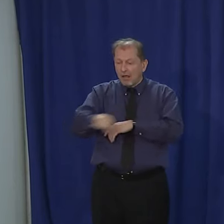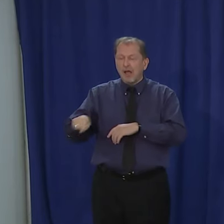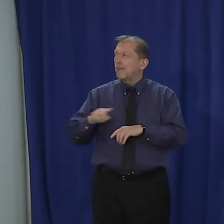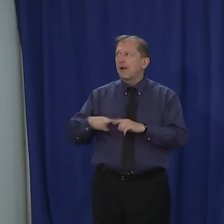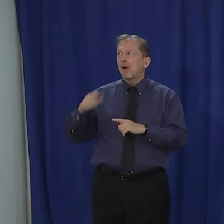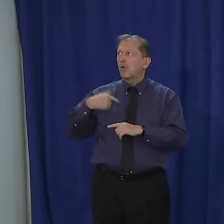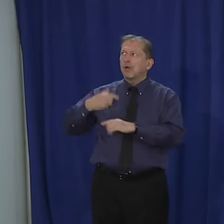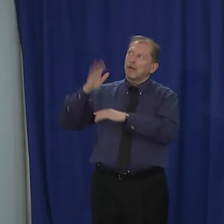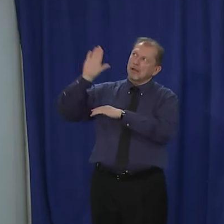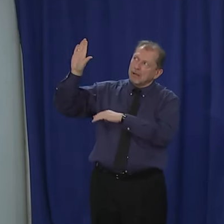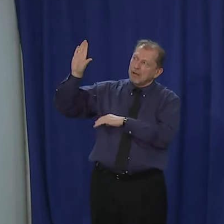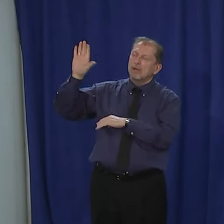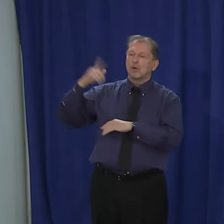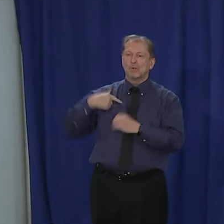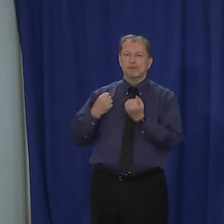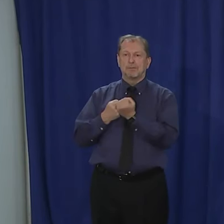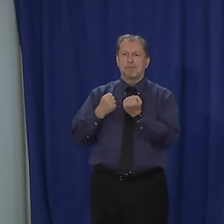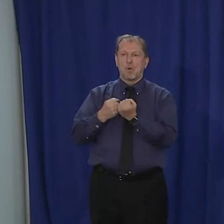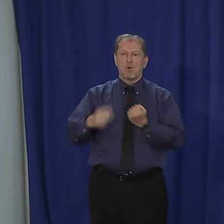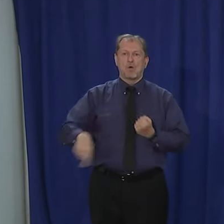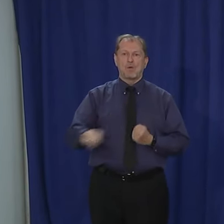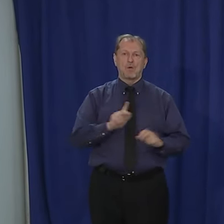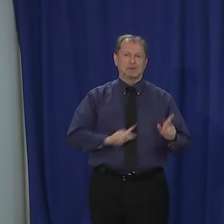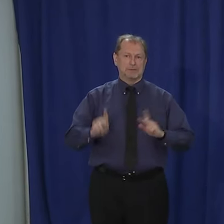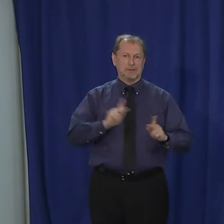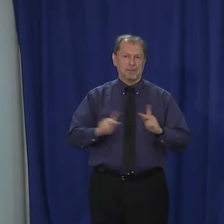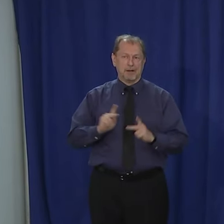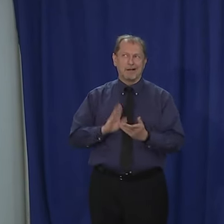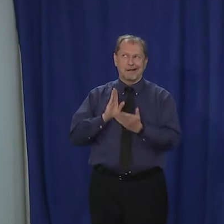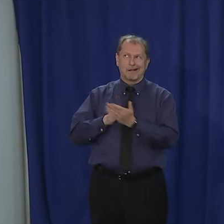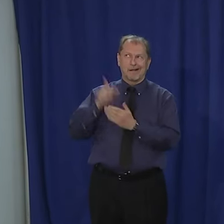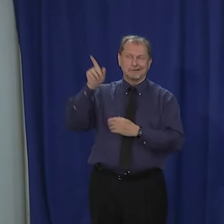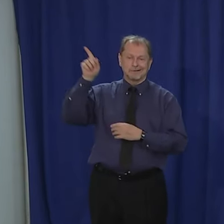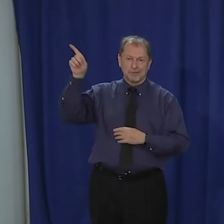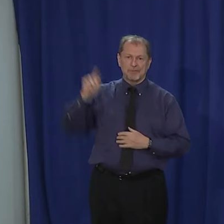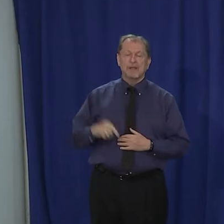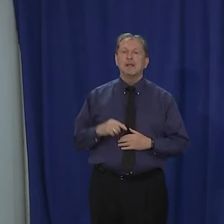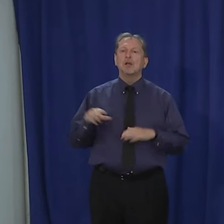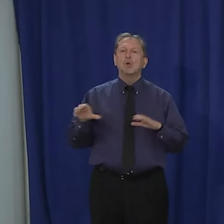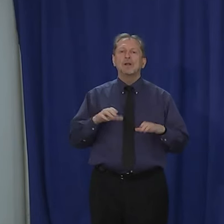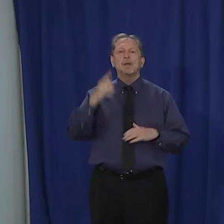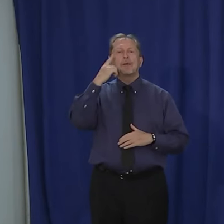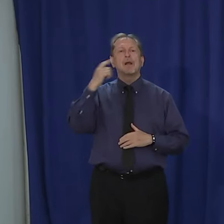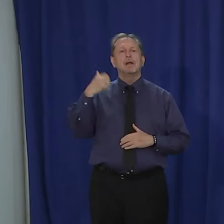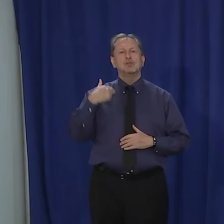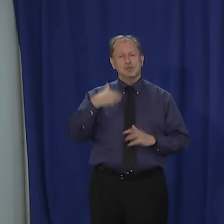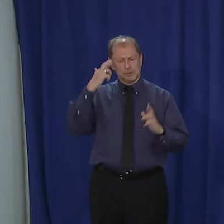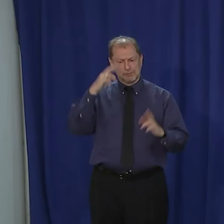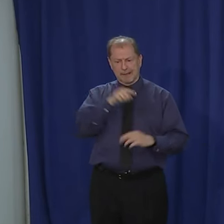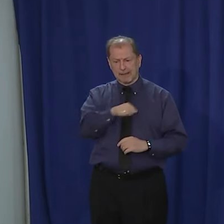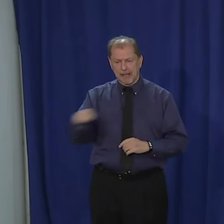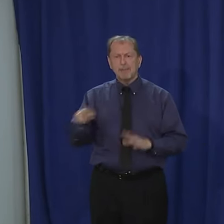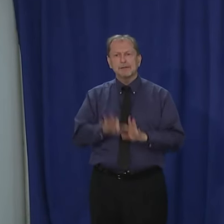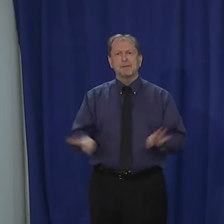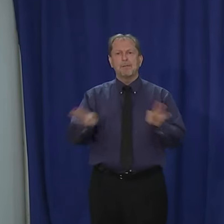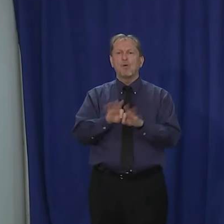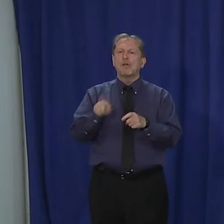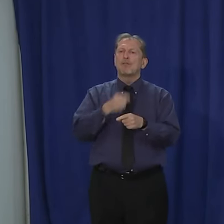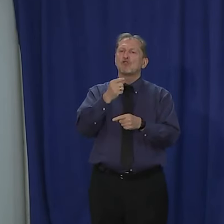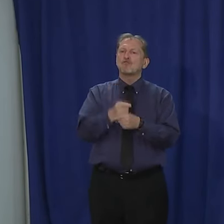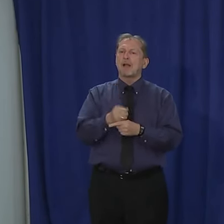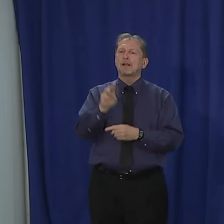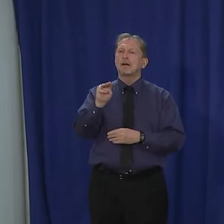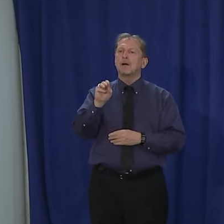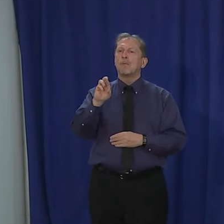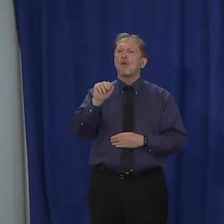We upset some people, but we did so because it was really the only moral choice. Our city is a city of